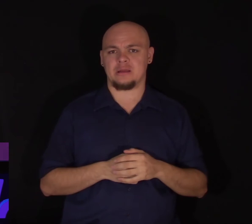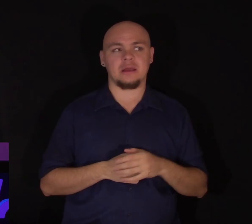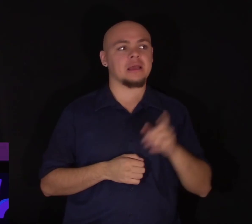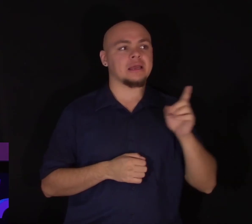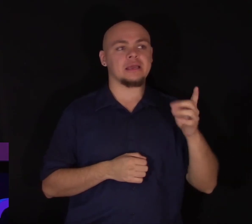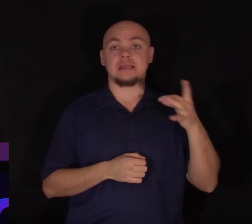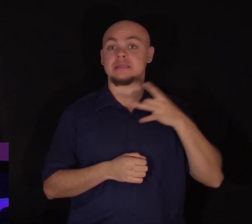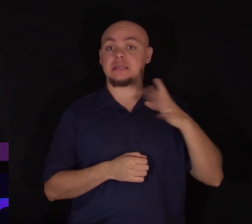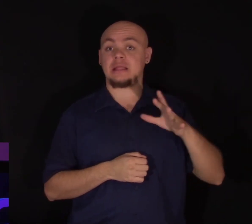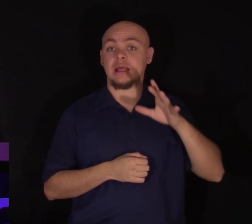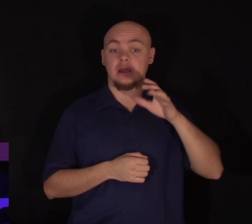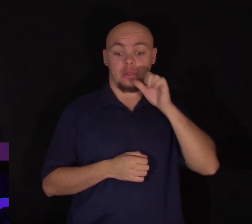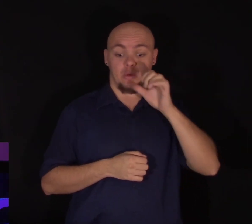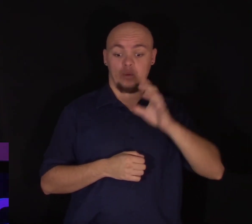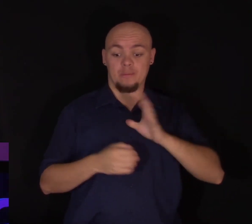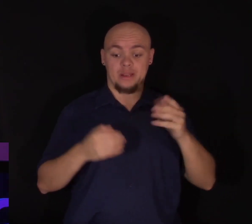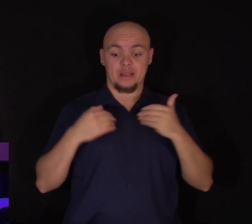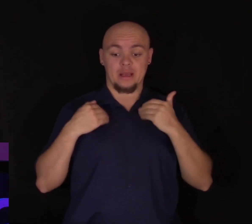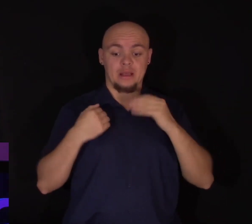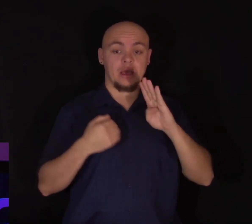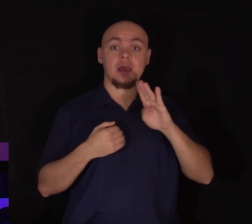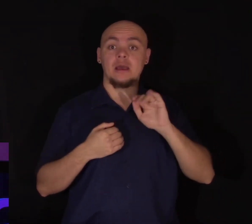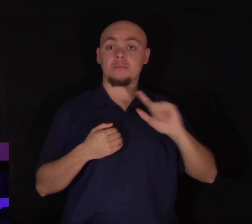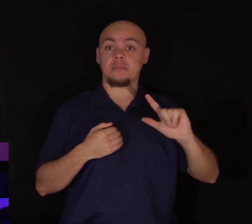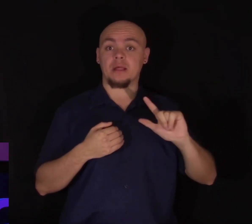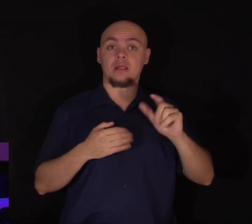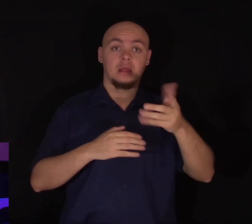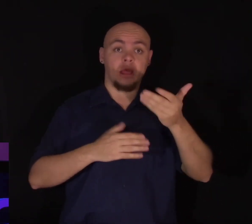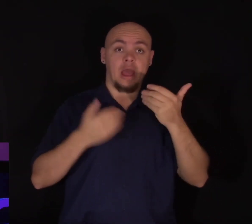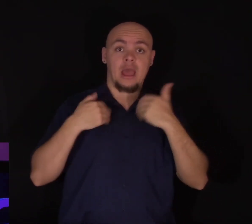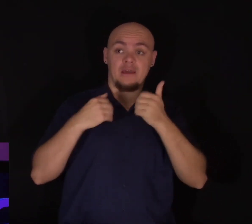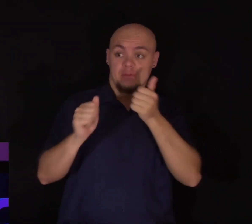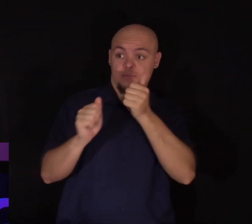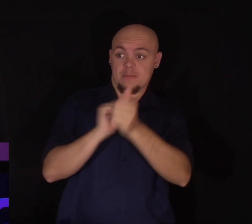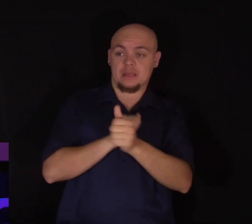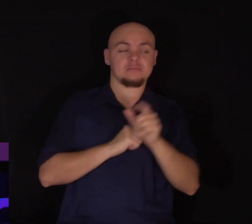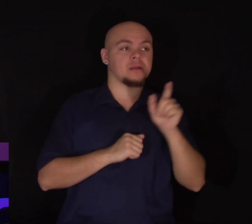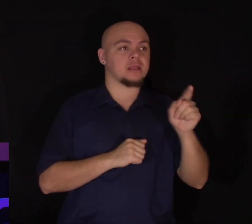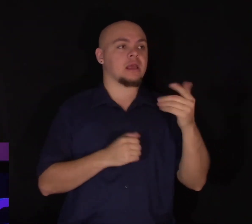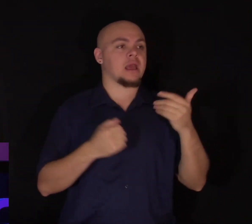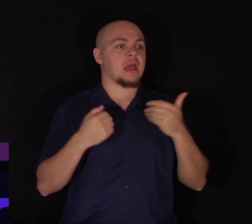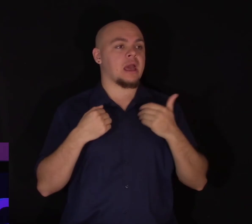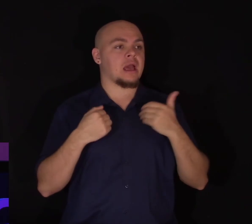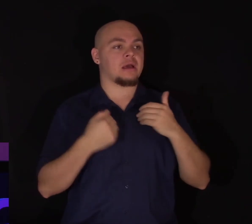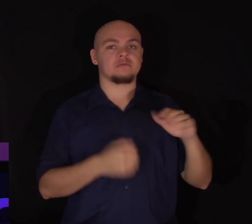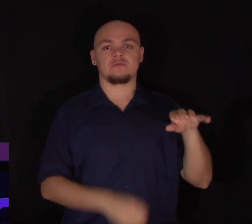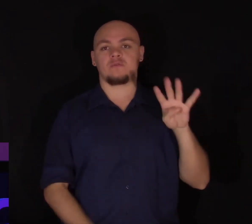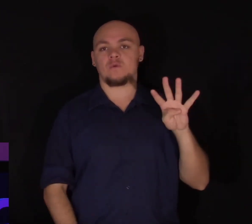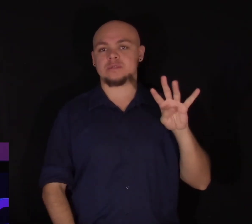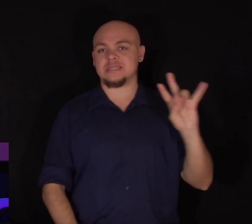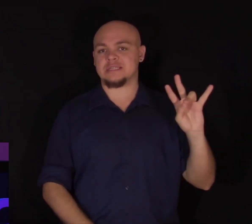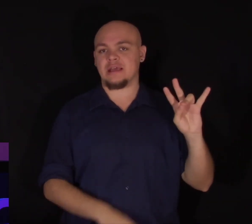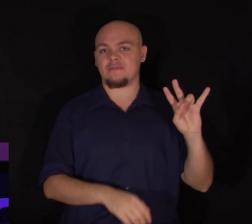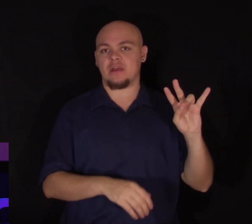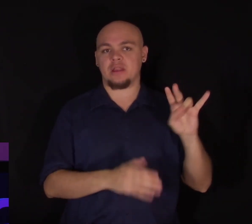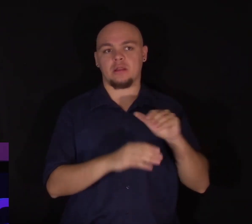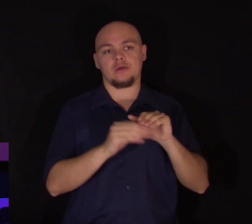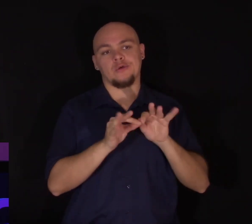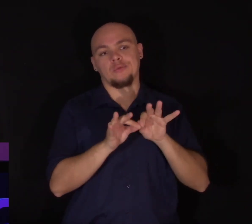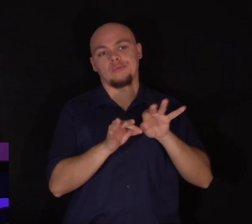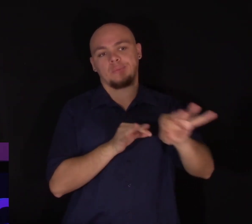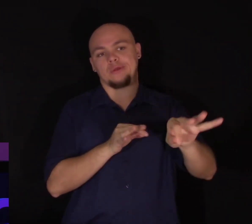like the young girl coming in and getting a bill through when he's tabled 47 of his own. That's politics. There are good people in there,